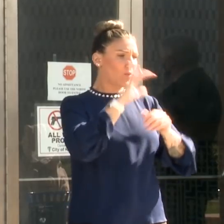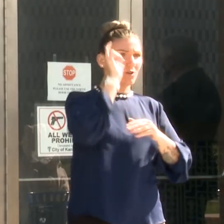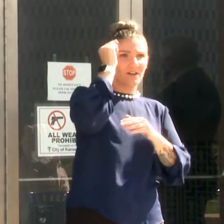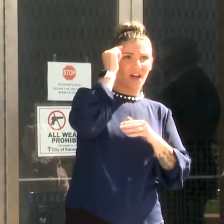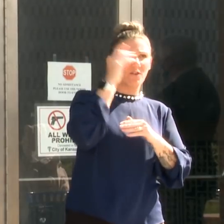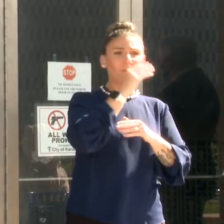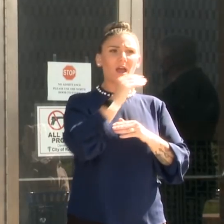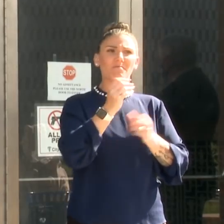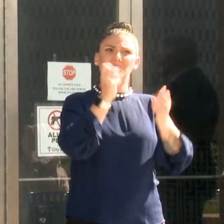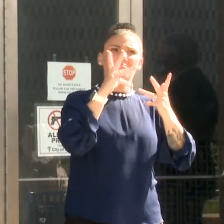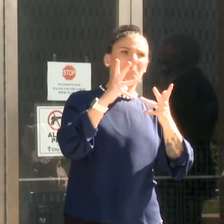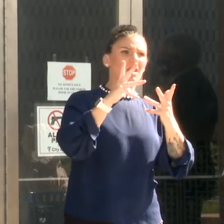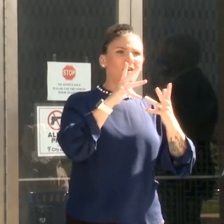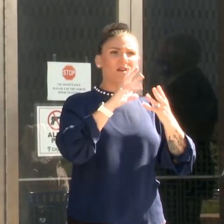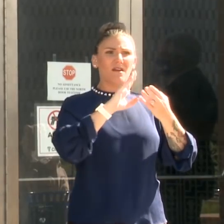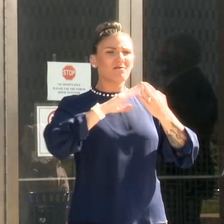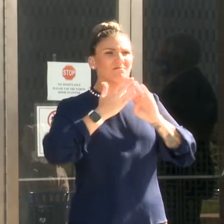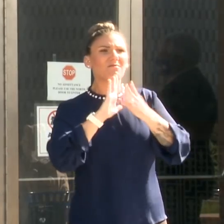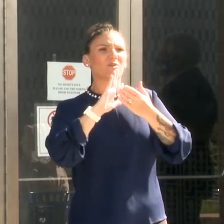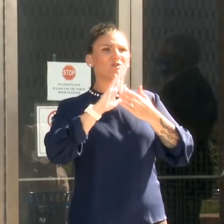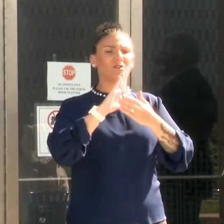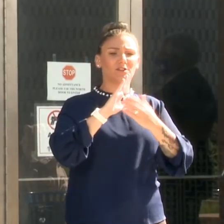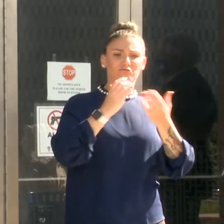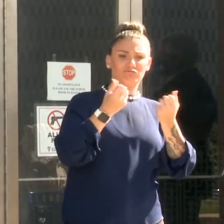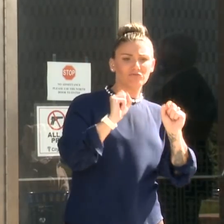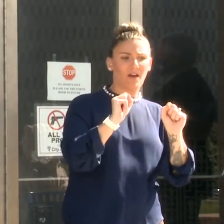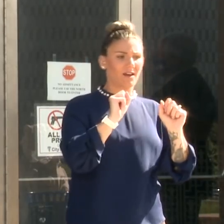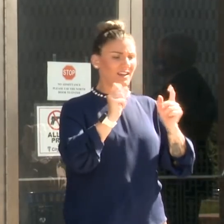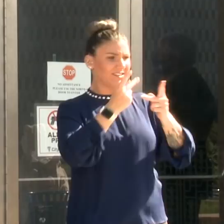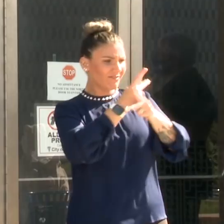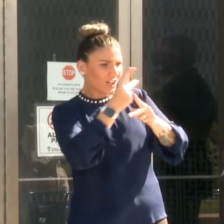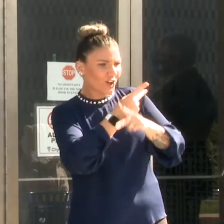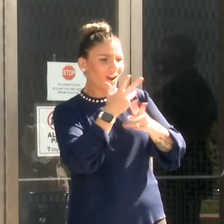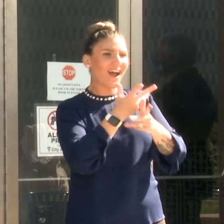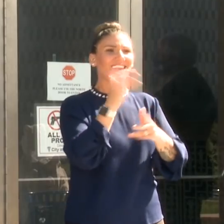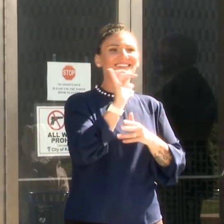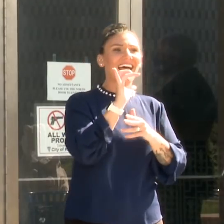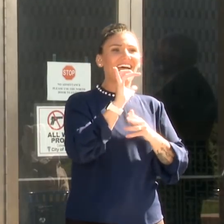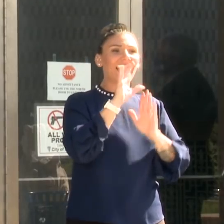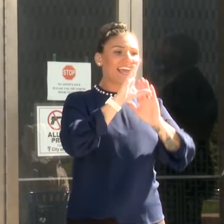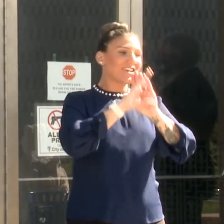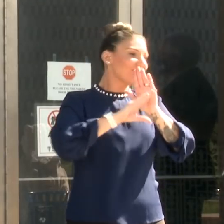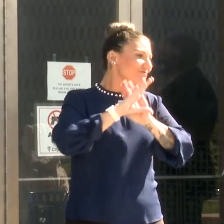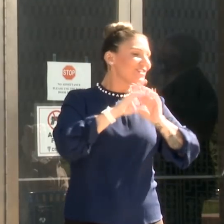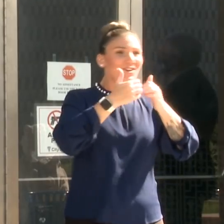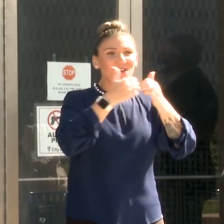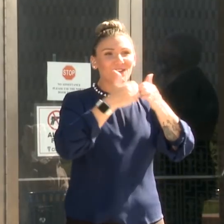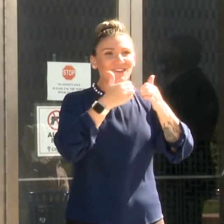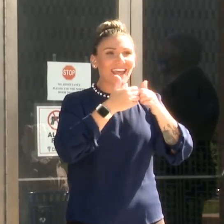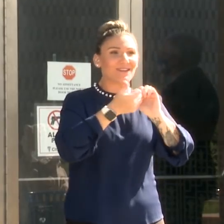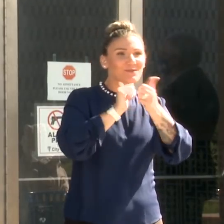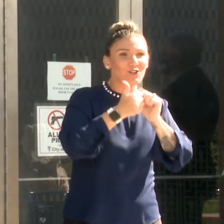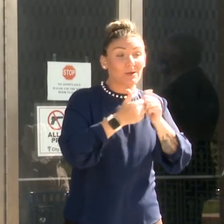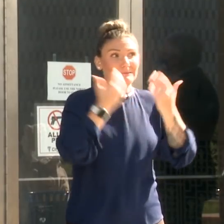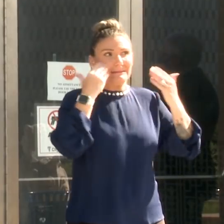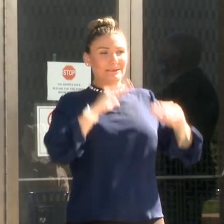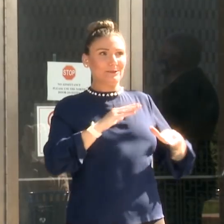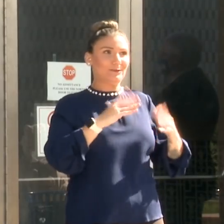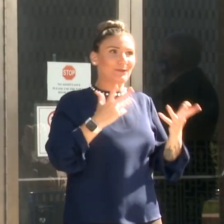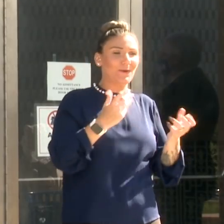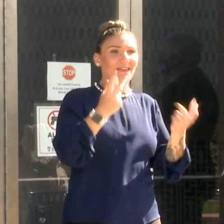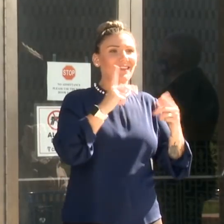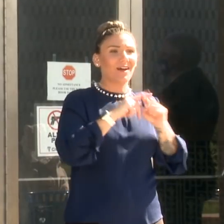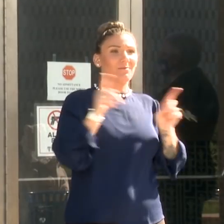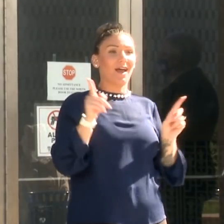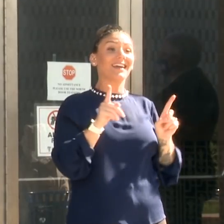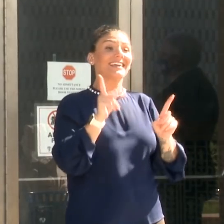on. We've tried to, I think, alter what that looks like for us, up to and including video game tournaments. Not something I know a lot about, but I think young people like those sorts